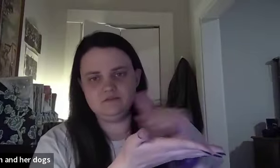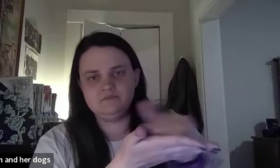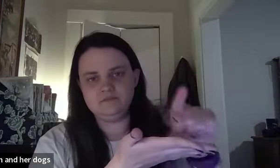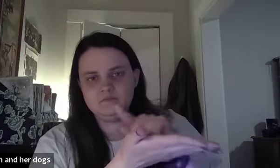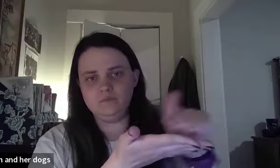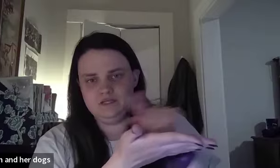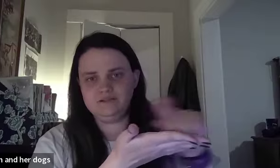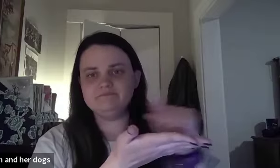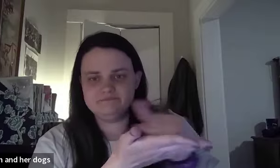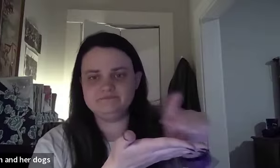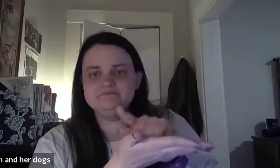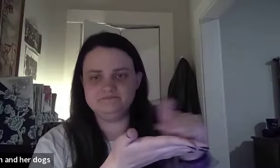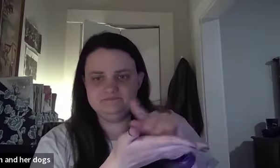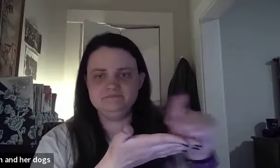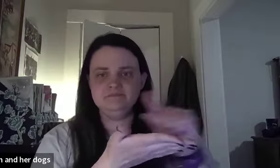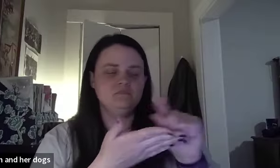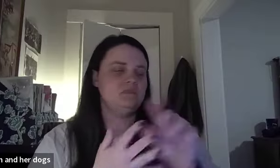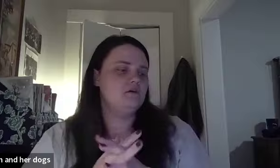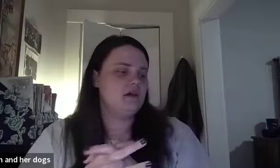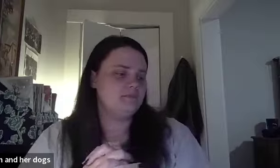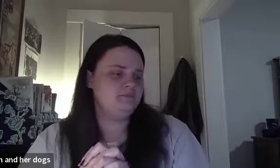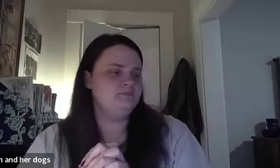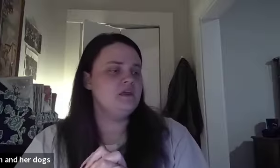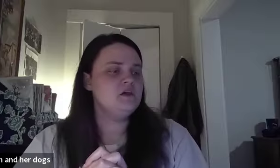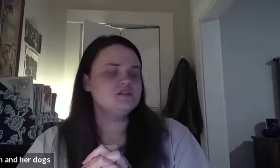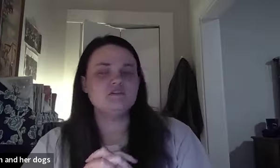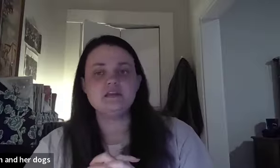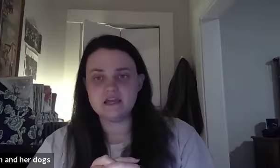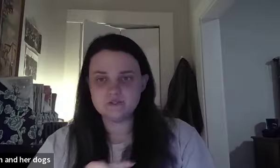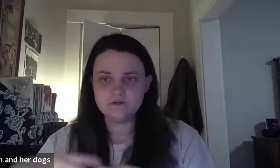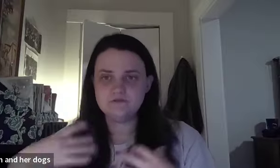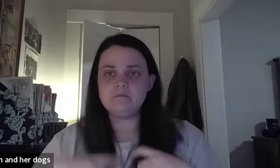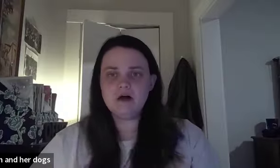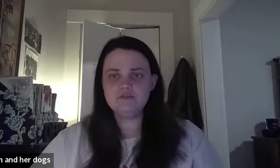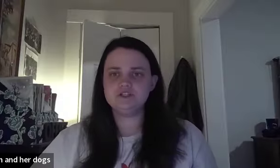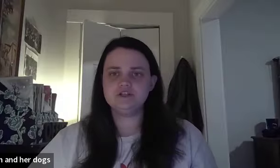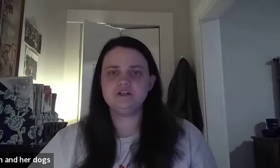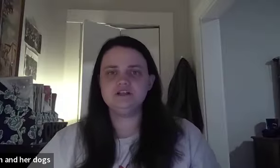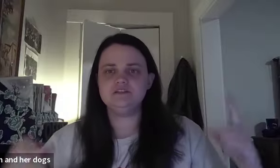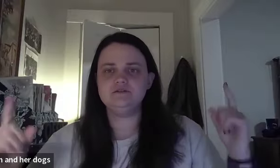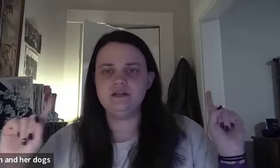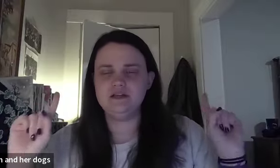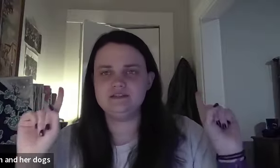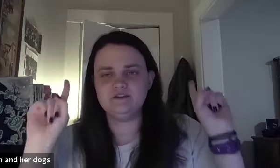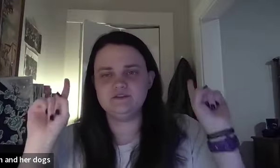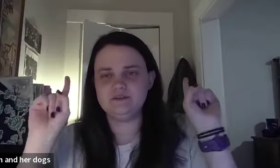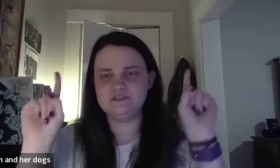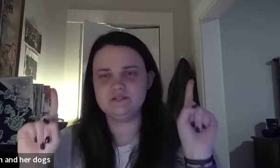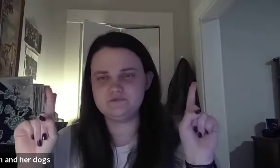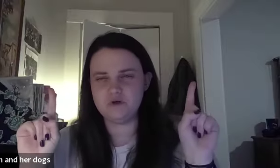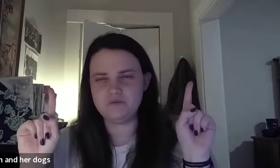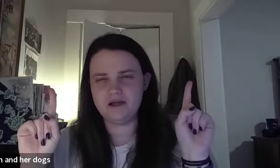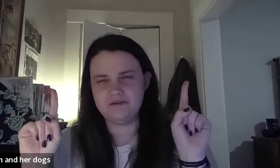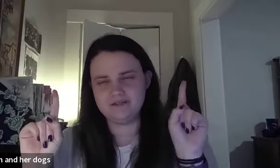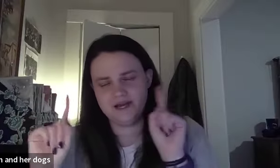weekly, weekly. Okay. So the next one for month, what you're going to do is this one is one where I have to kind